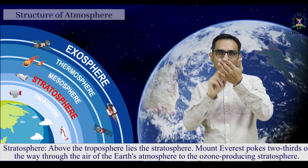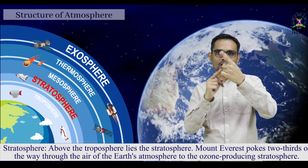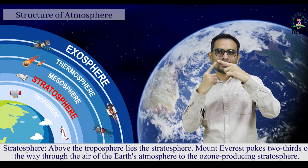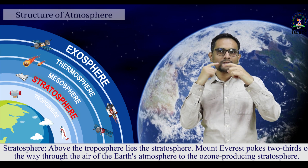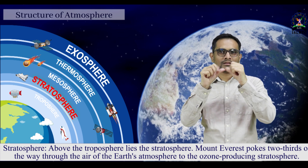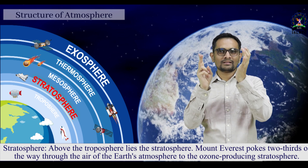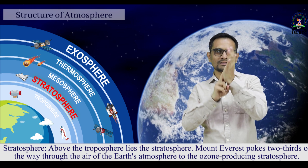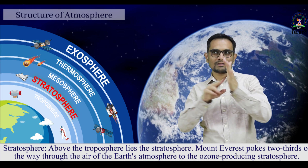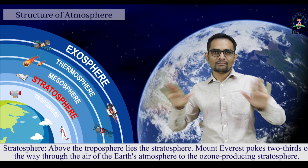ozone-producing stratosphere.